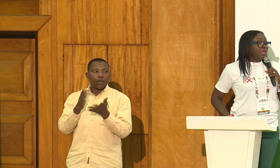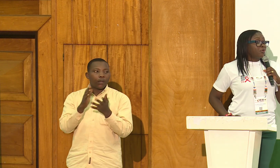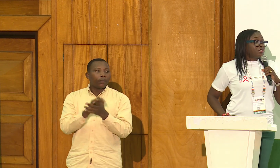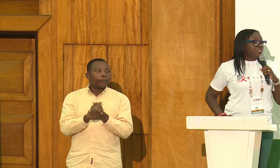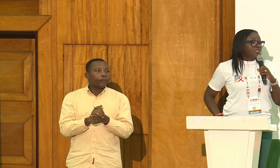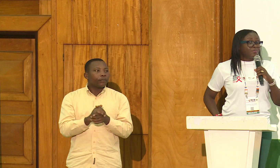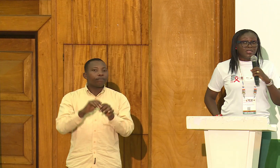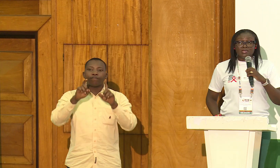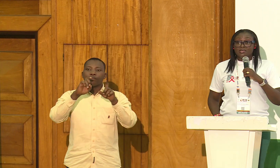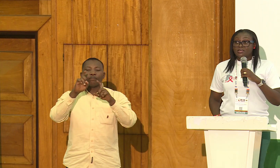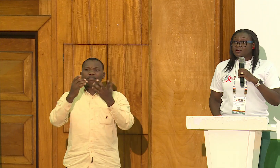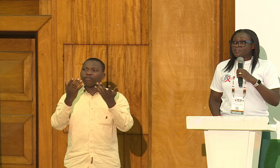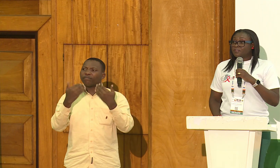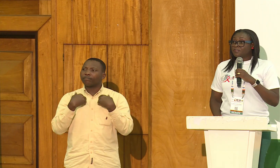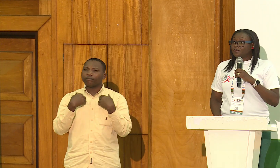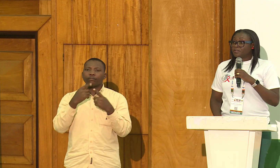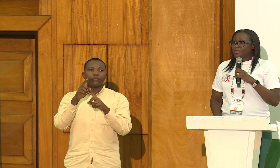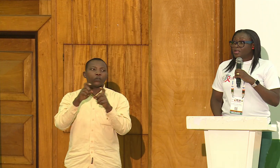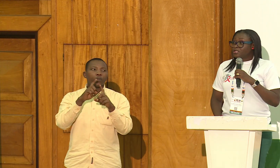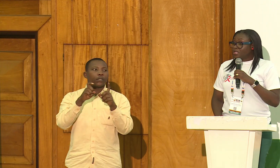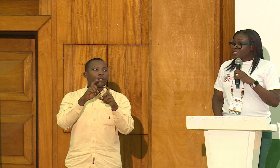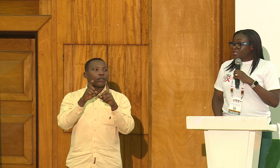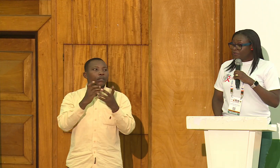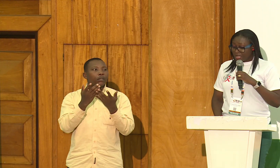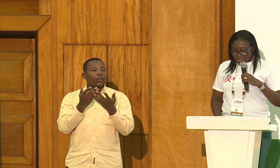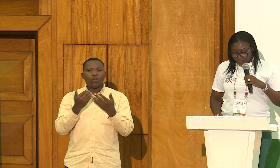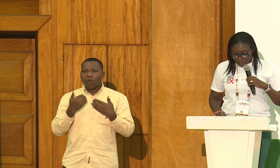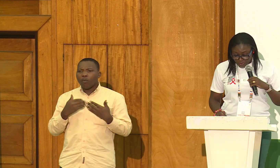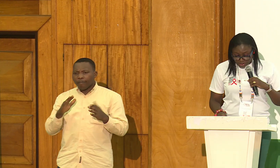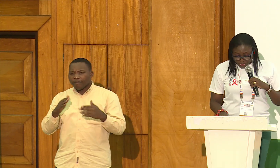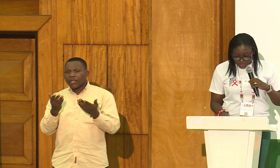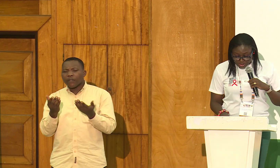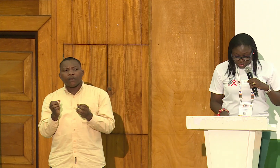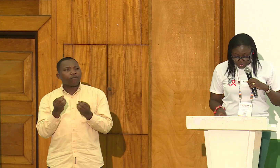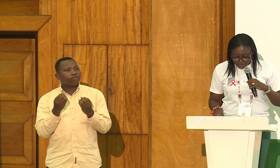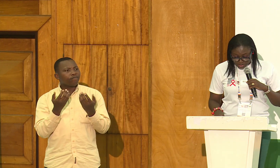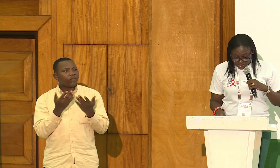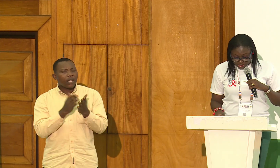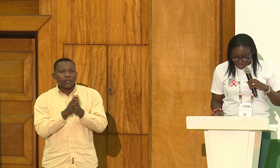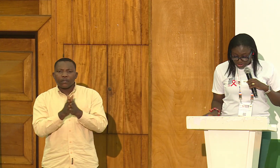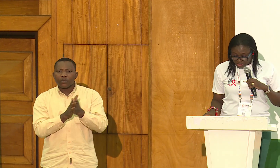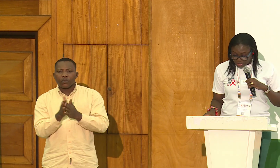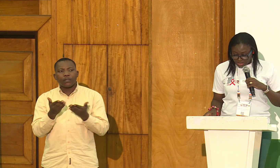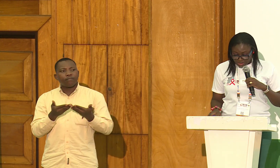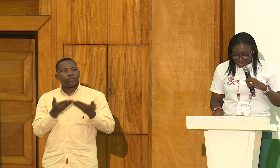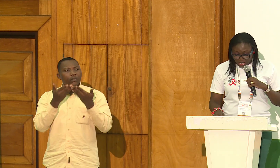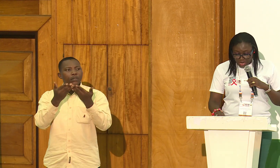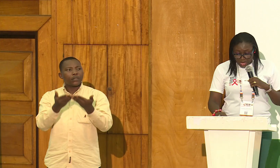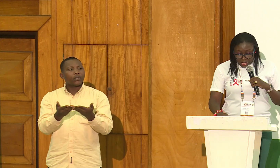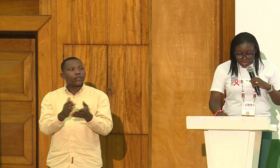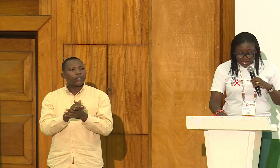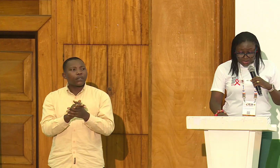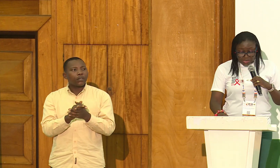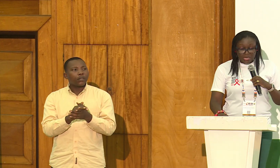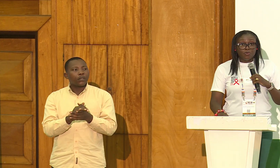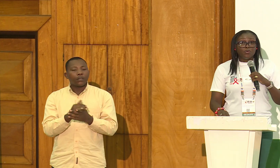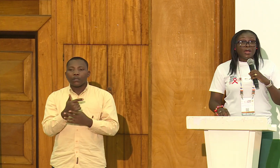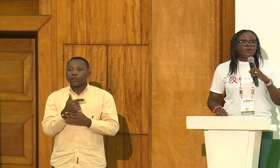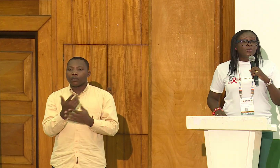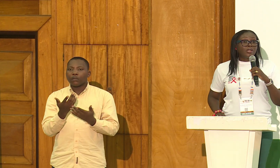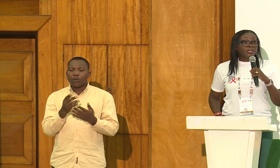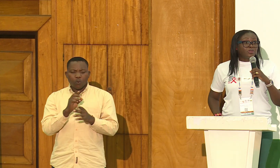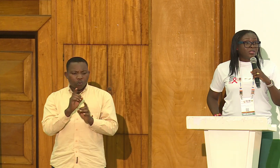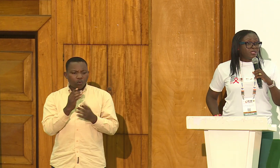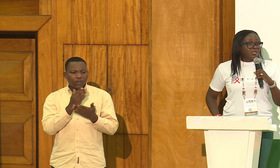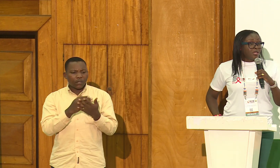Chandiwana. Questions, please. She has given us a very interesting presentation, and I did some